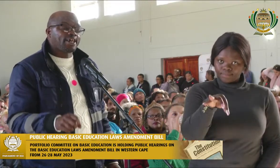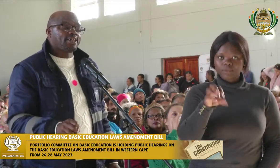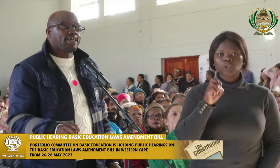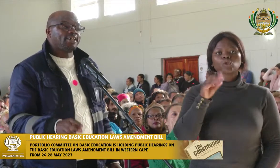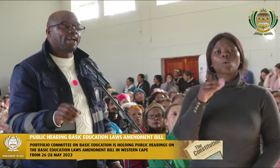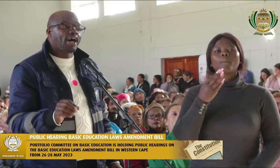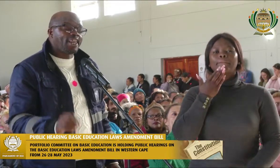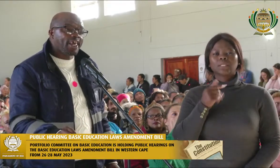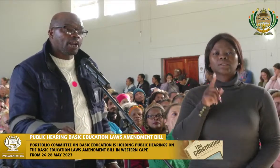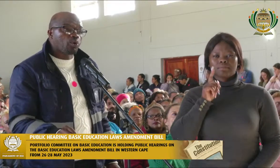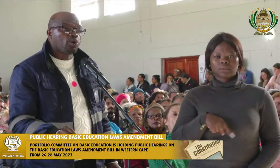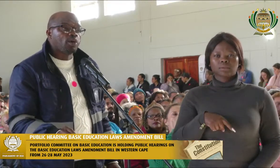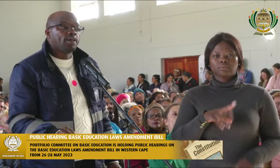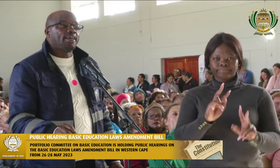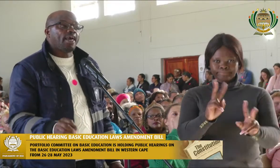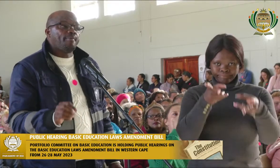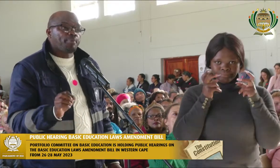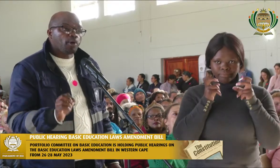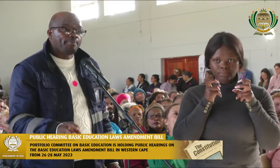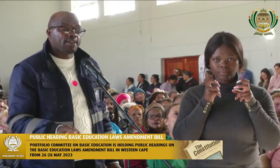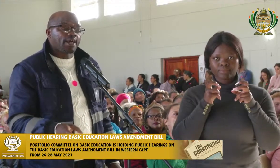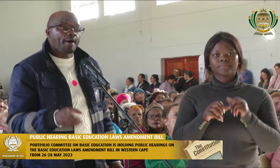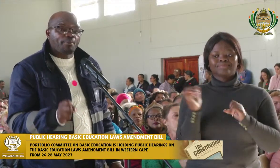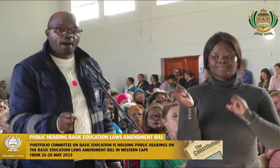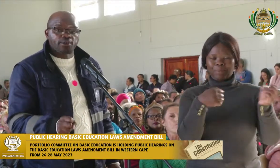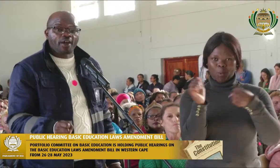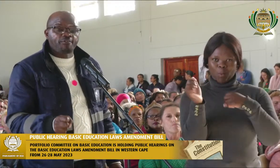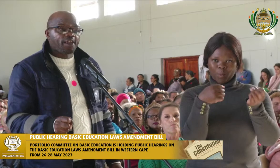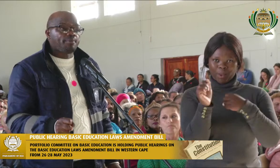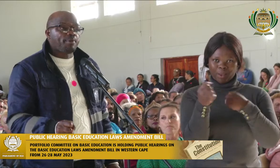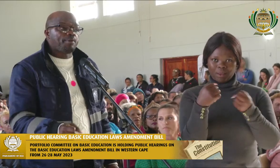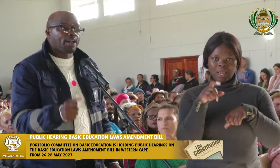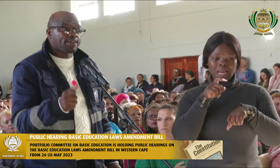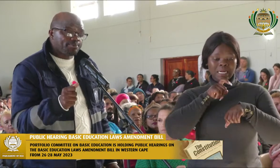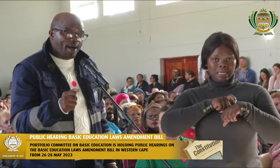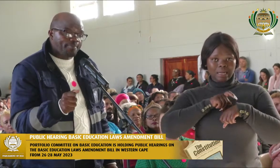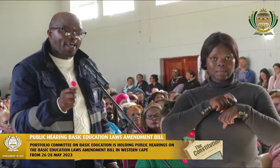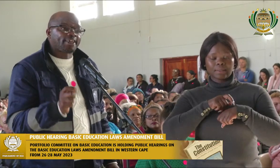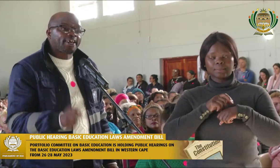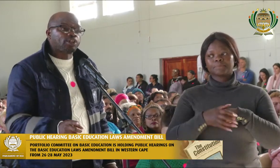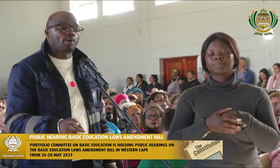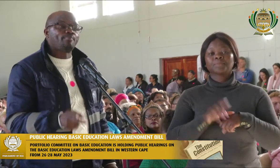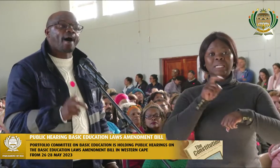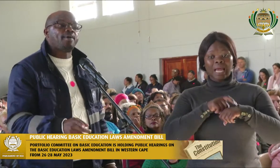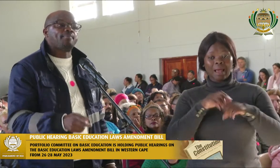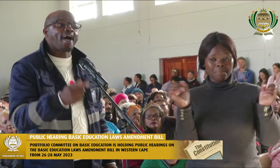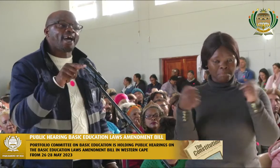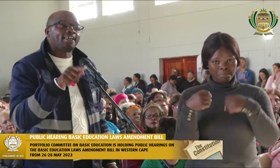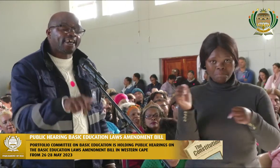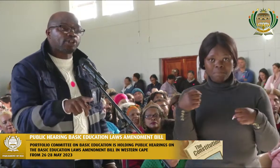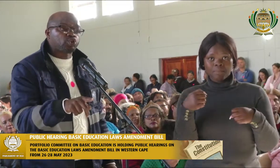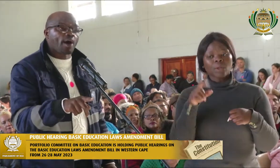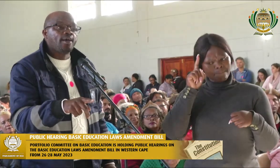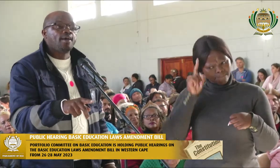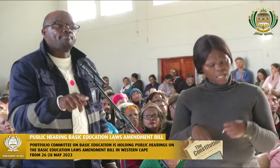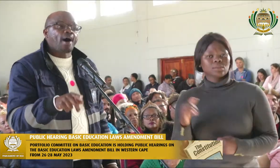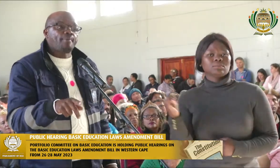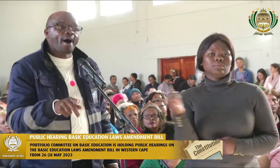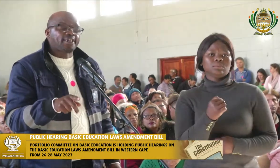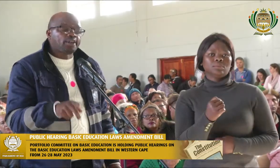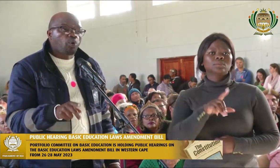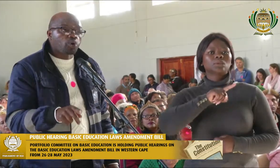mendicela siyithathele ingqalelo i-employment abo bantu xa kufuneke bebe bayaqeshwa babe bayaqeshwa